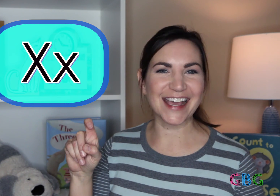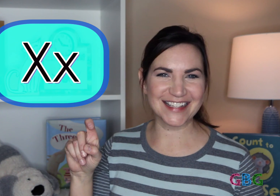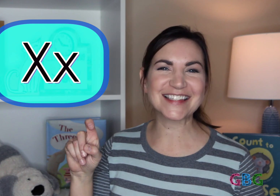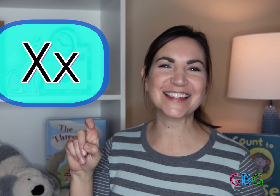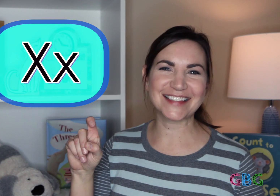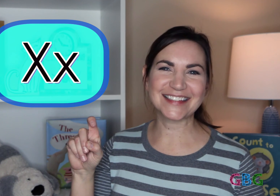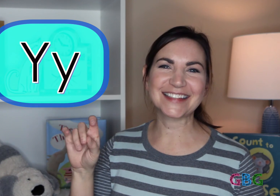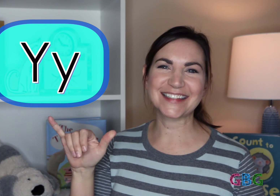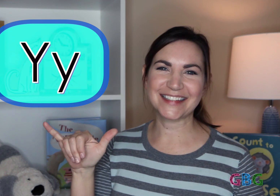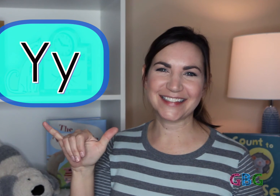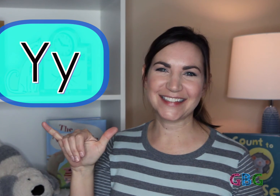X,